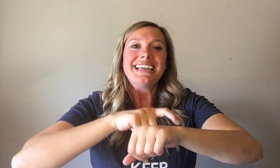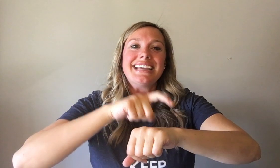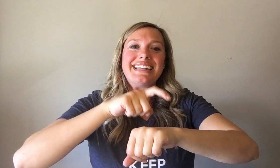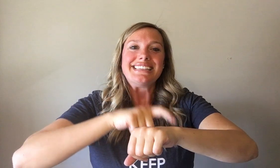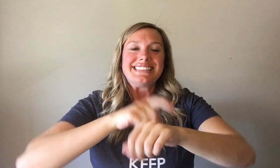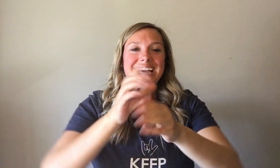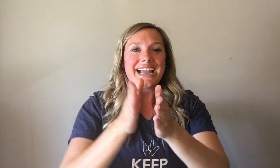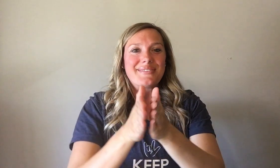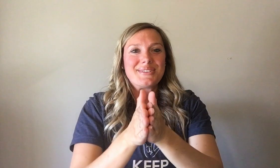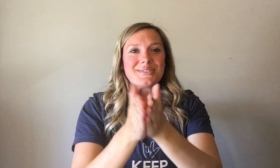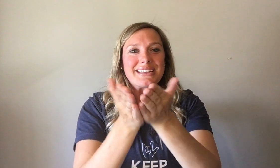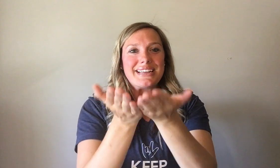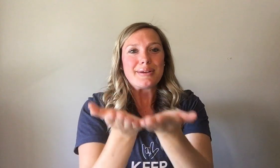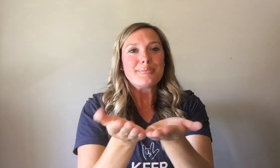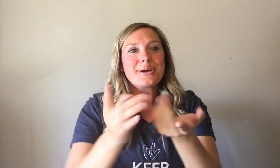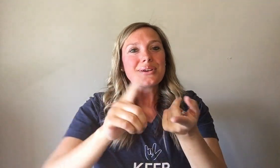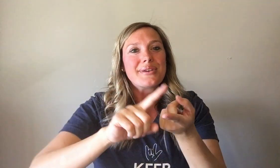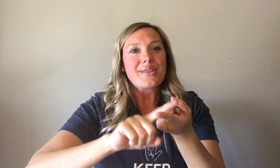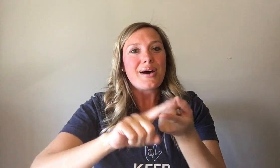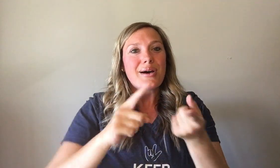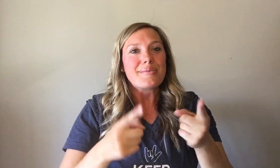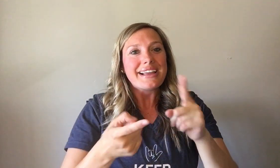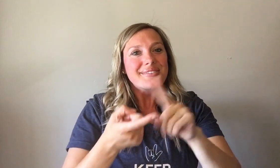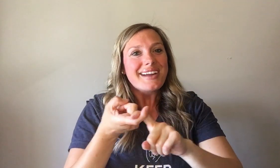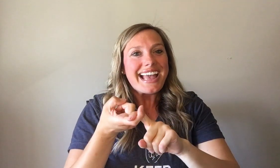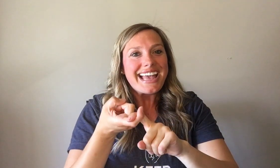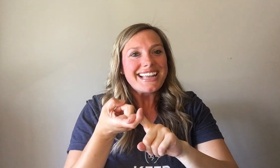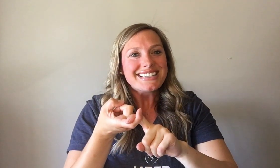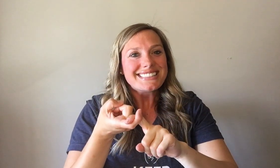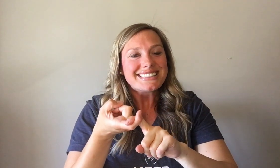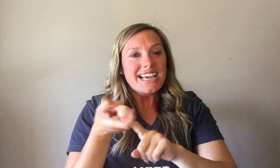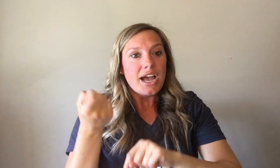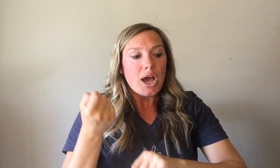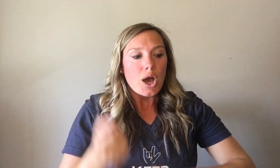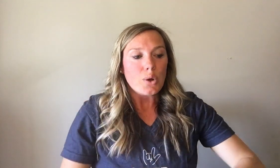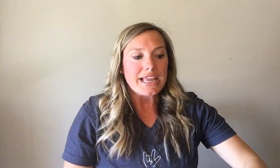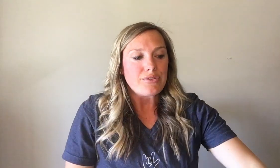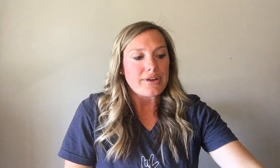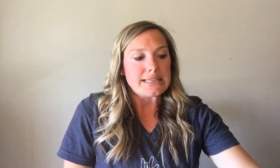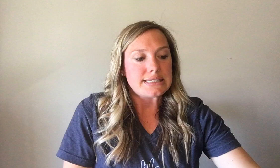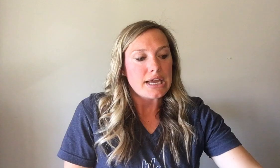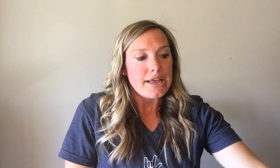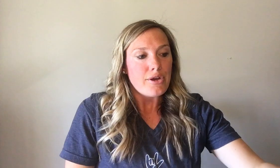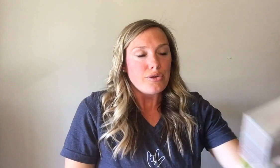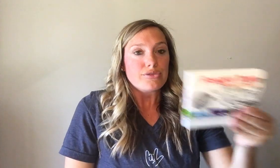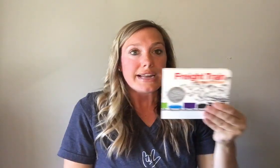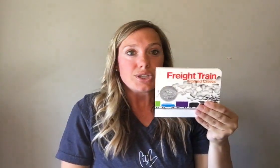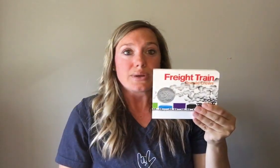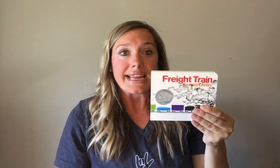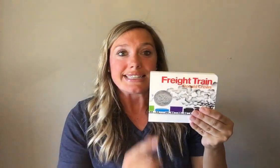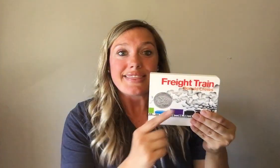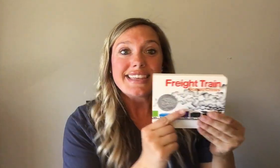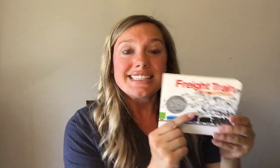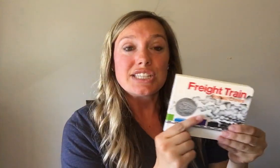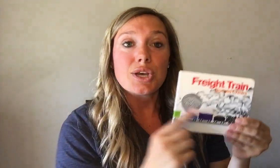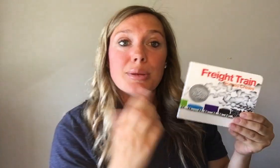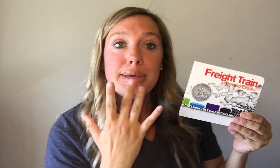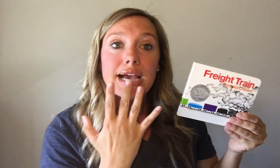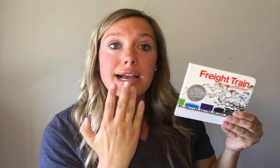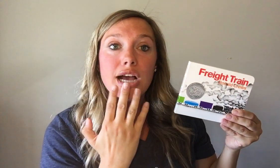It is time to read a book with all my friends. Okay, friends, freight trains. This is gonna be a